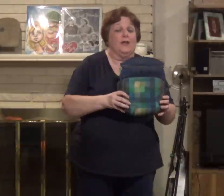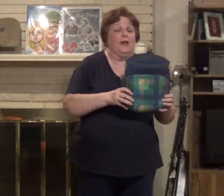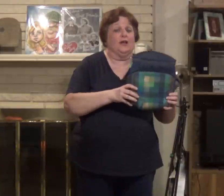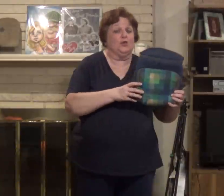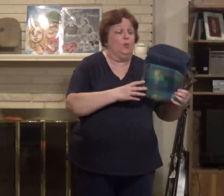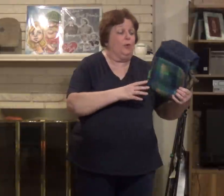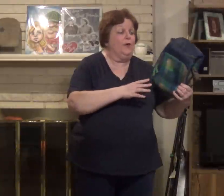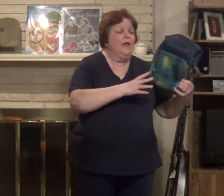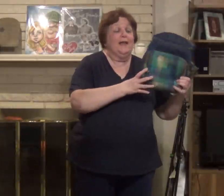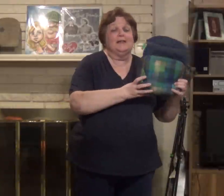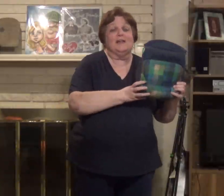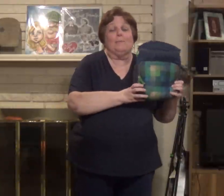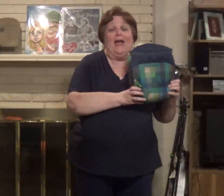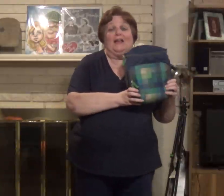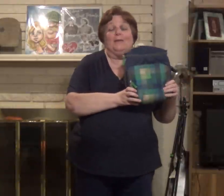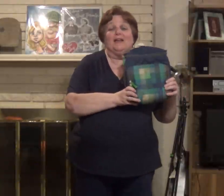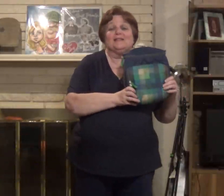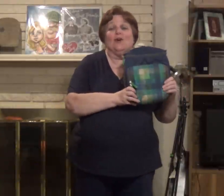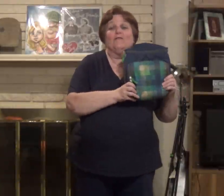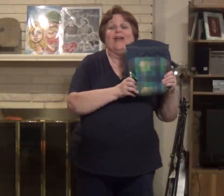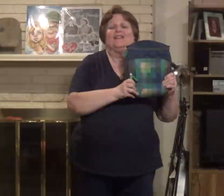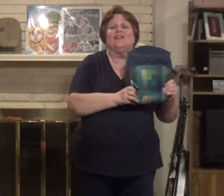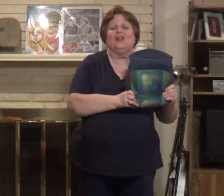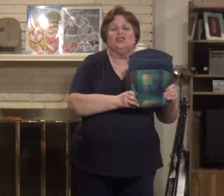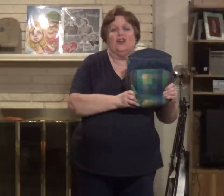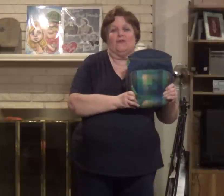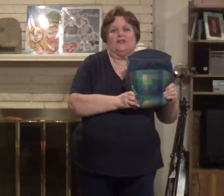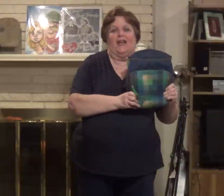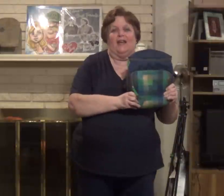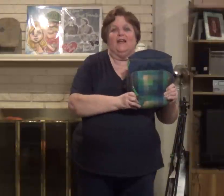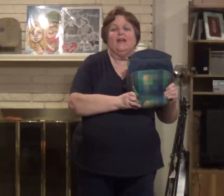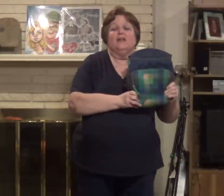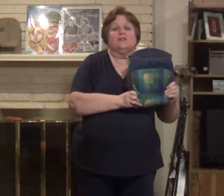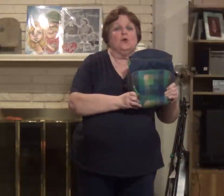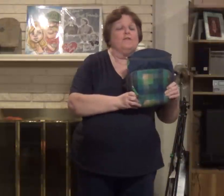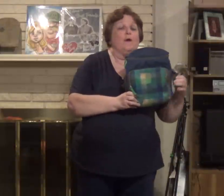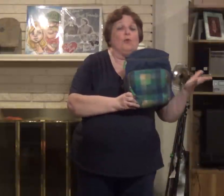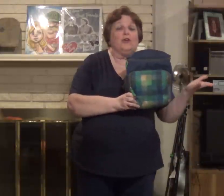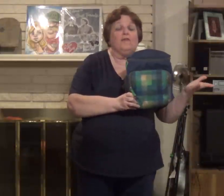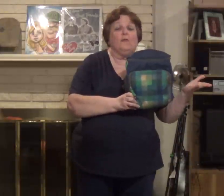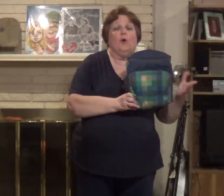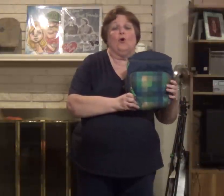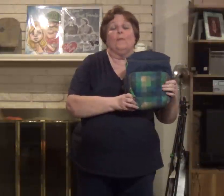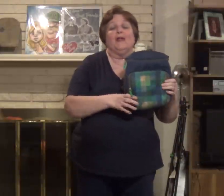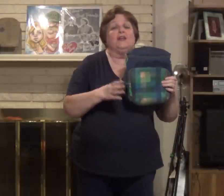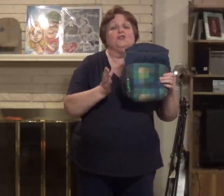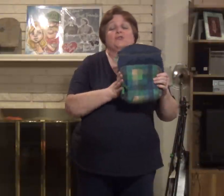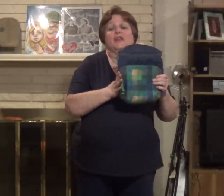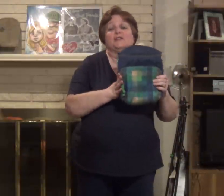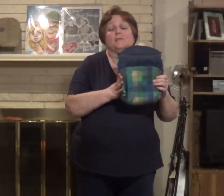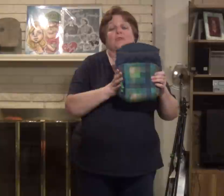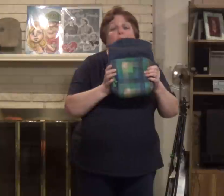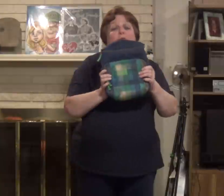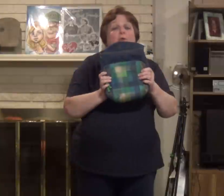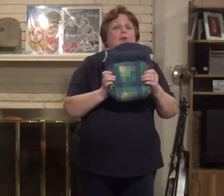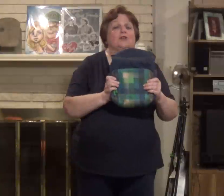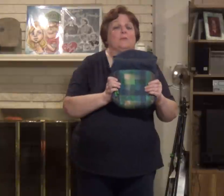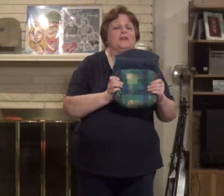in October is I'm packing myself a lunch every day. So if I'm working from home, and I do take something with me when I do my